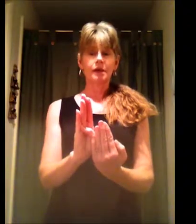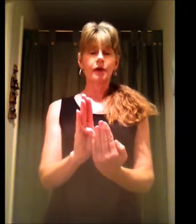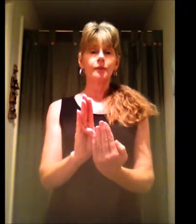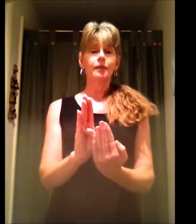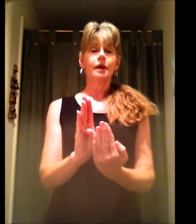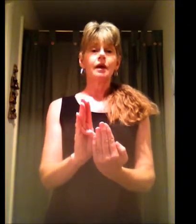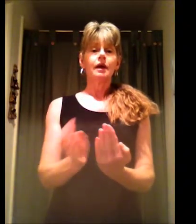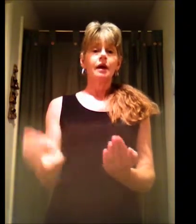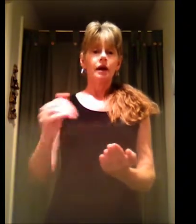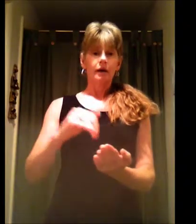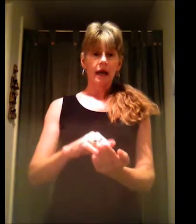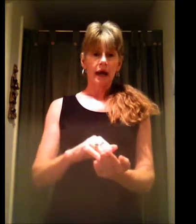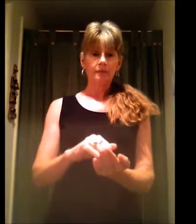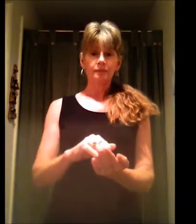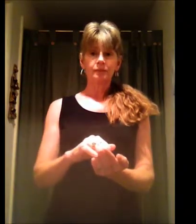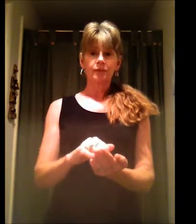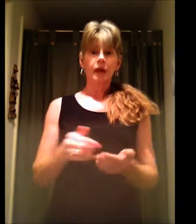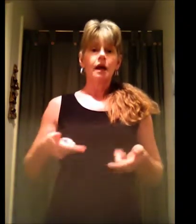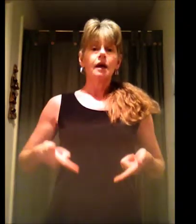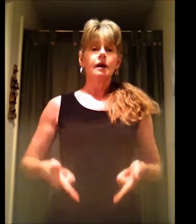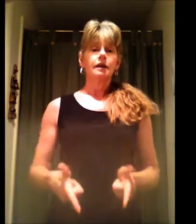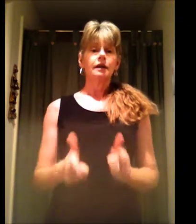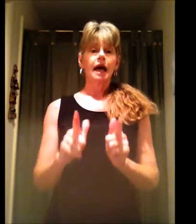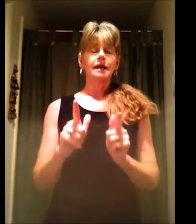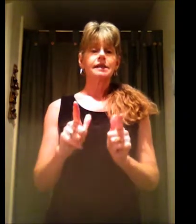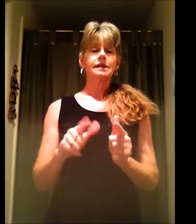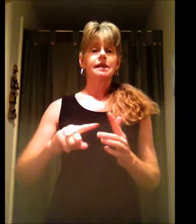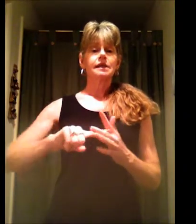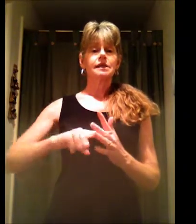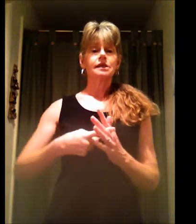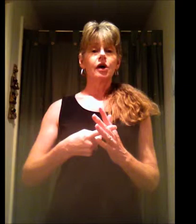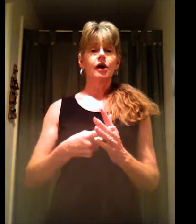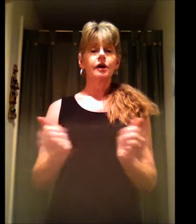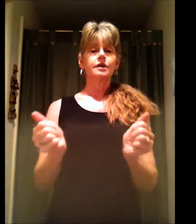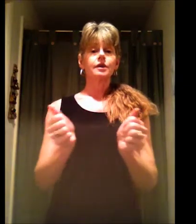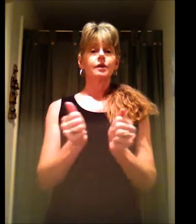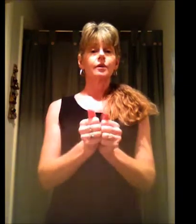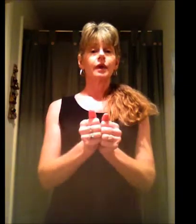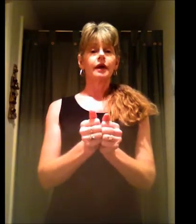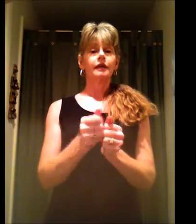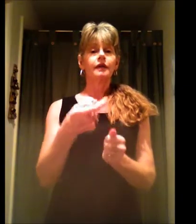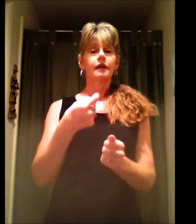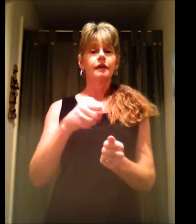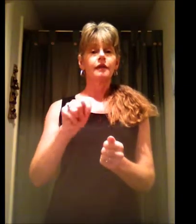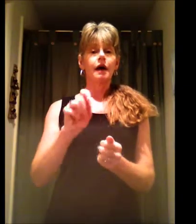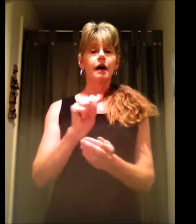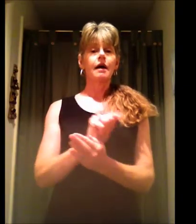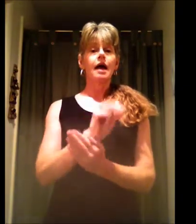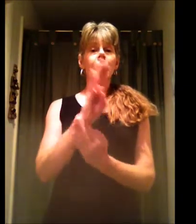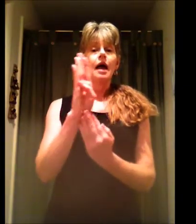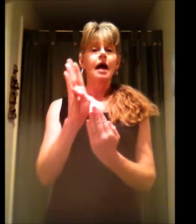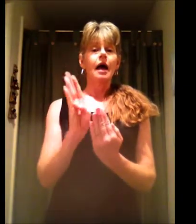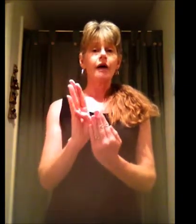So again, let's start with the